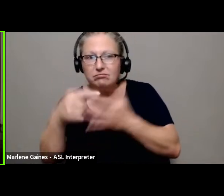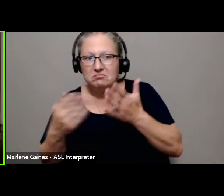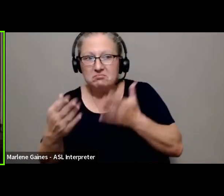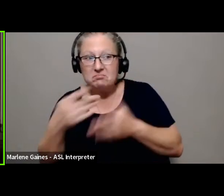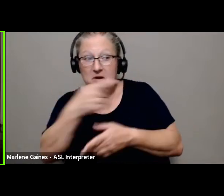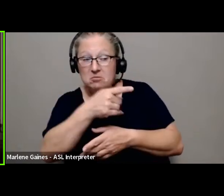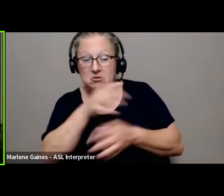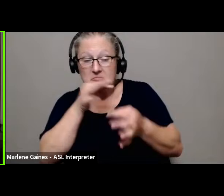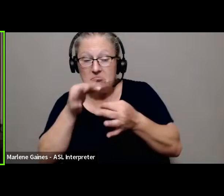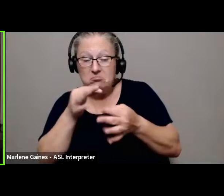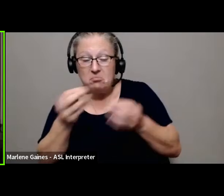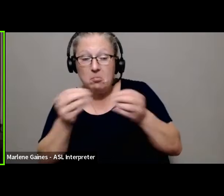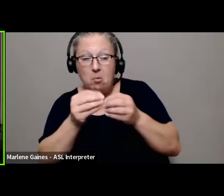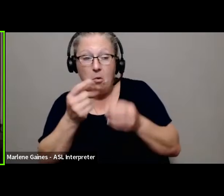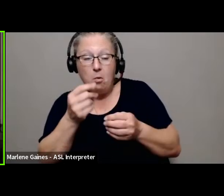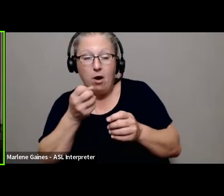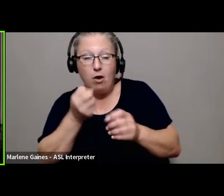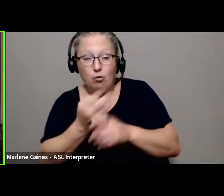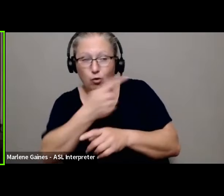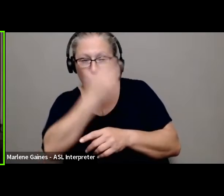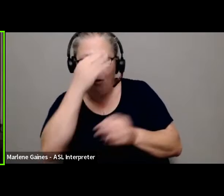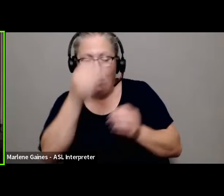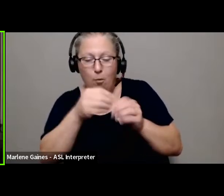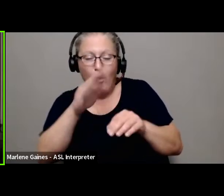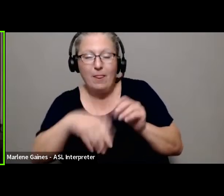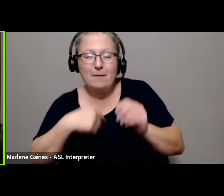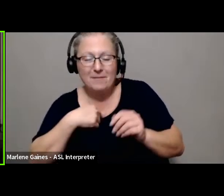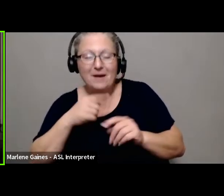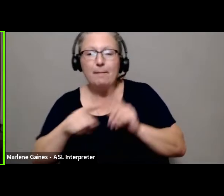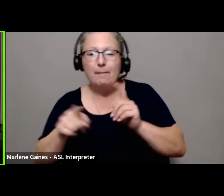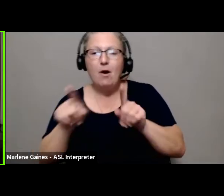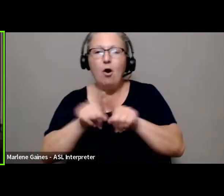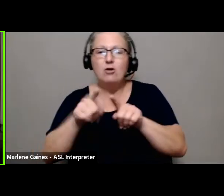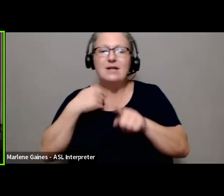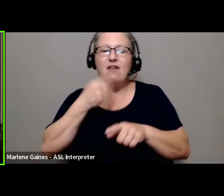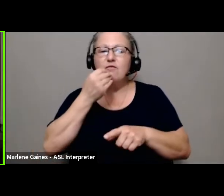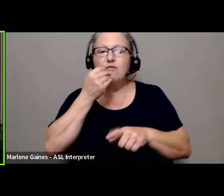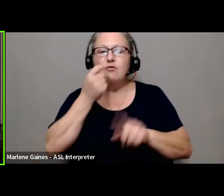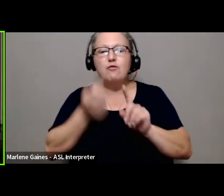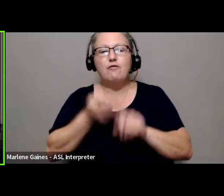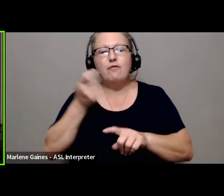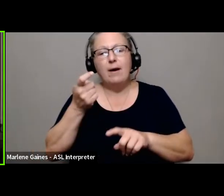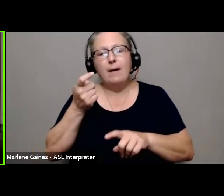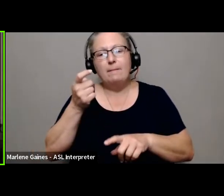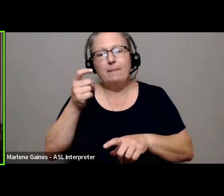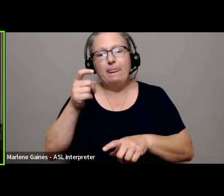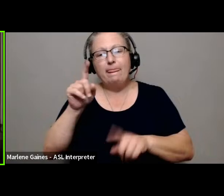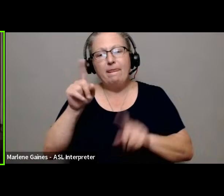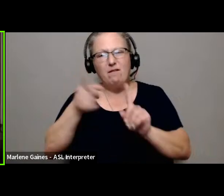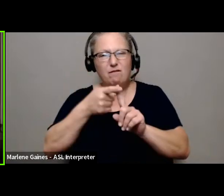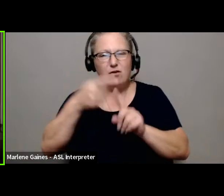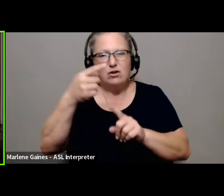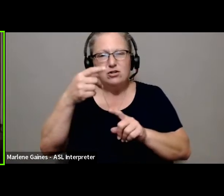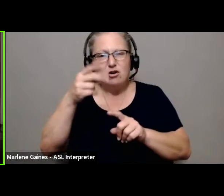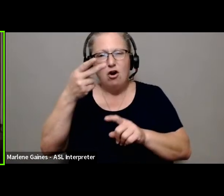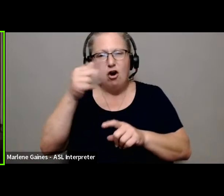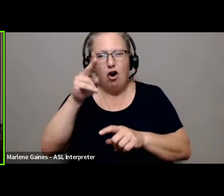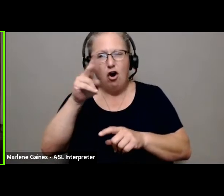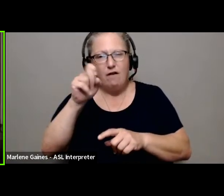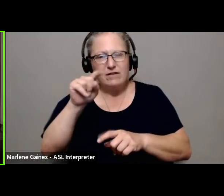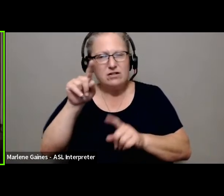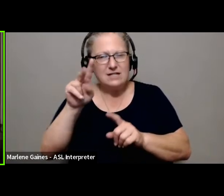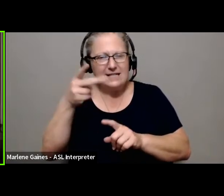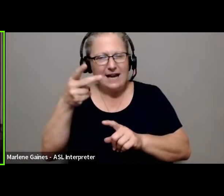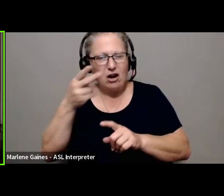speak up to what else is grown there because you know more about that than I do, but they also have food from is it the first harvest, second harvest